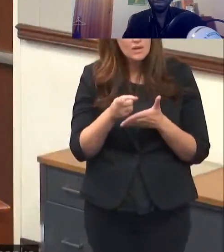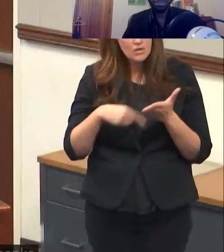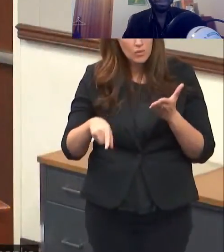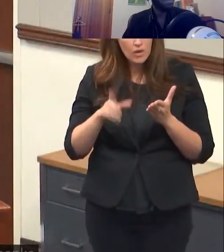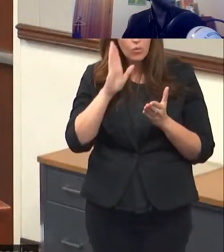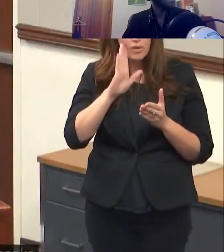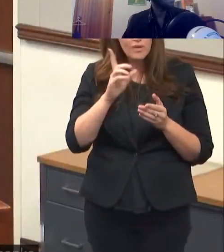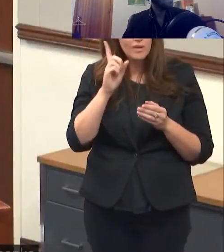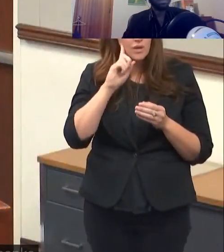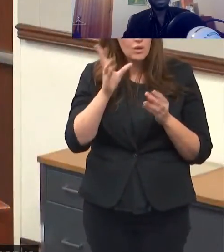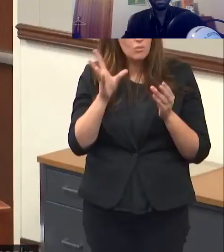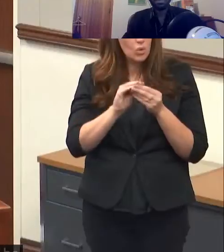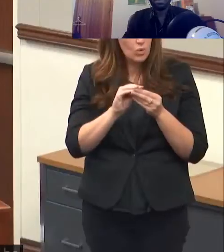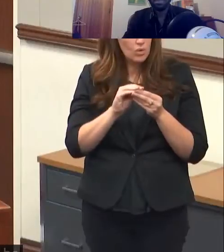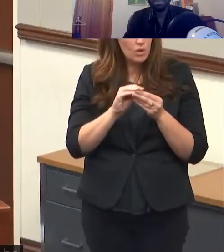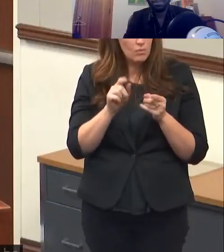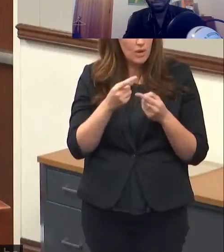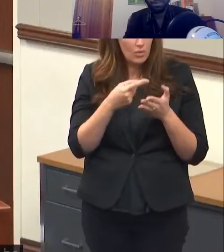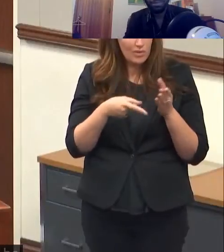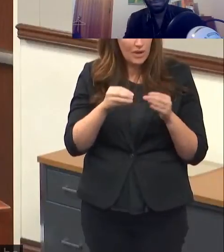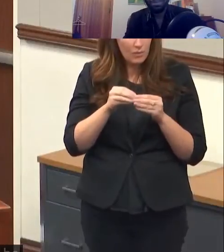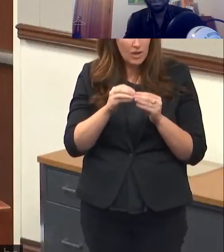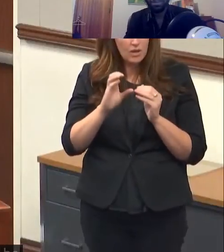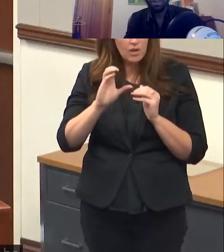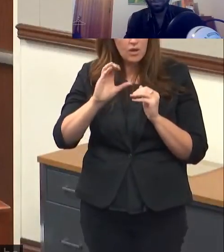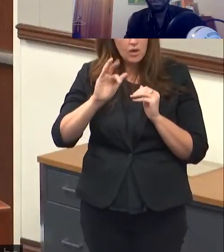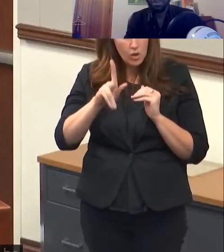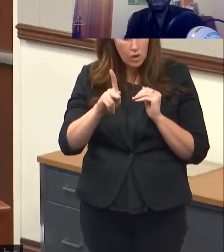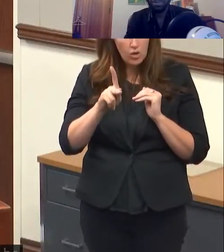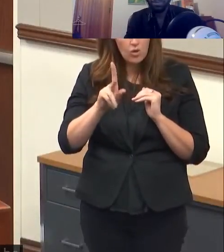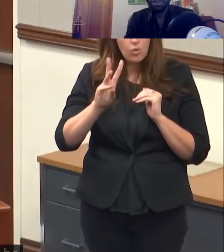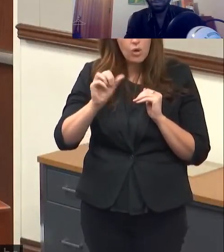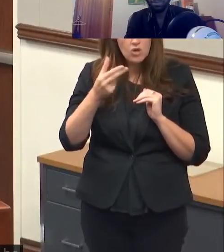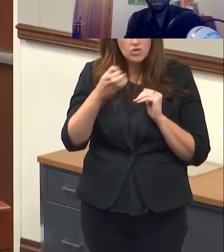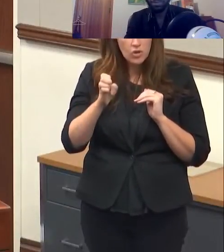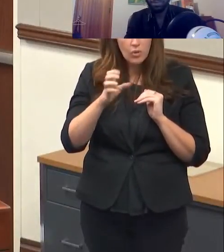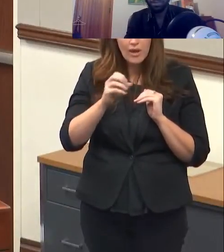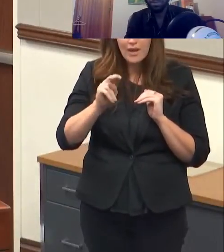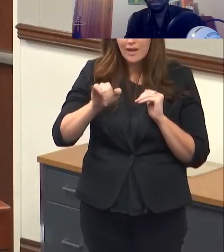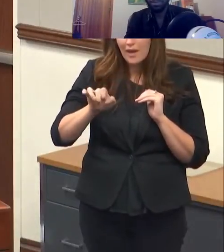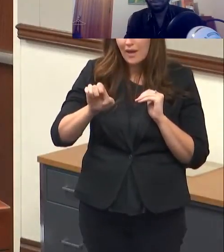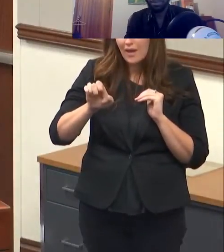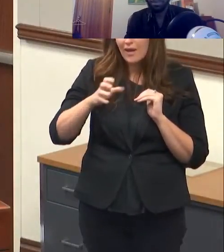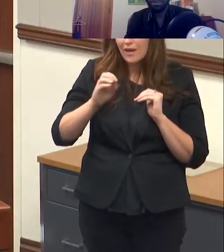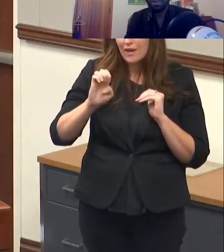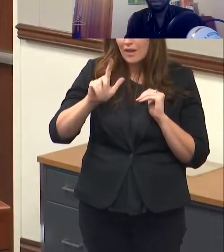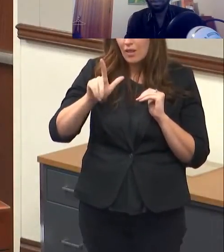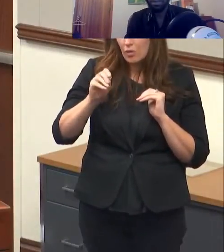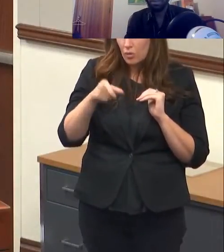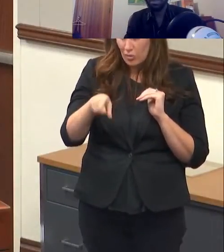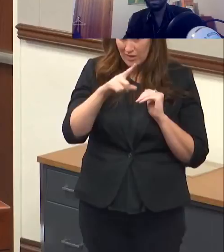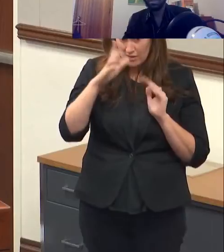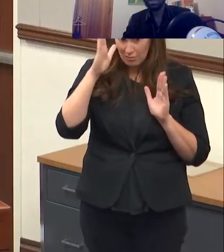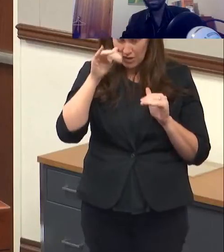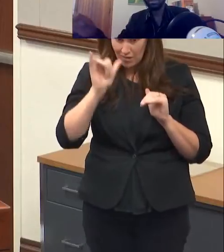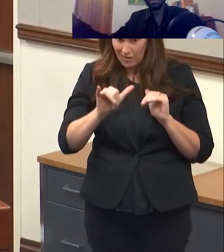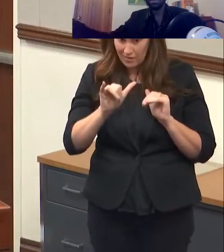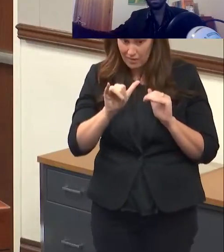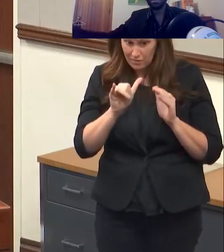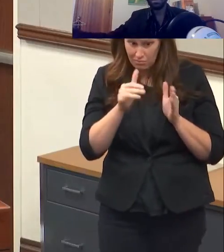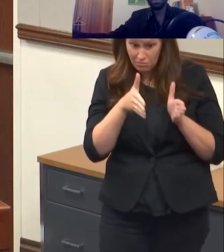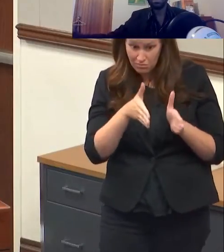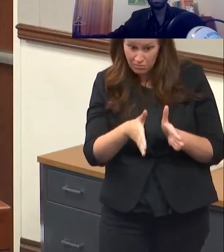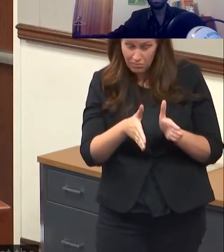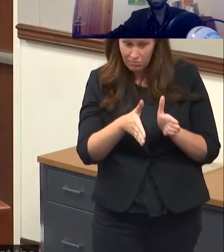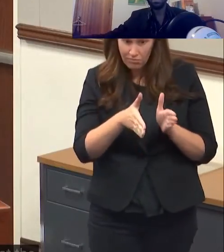then we'll be hearing more about what's happening in Clark, Washoe, Nyanelco. Do you expect that the trends will be such that they will